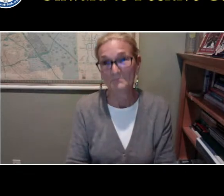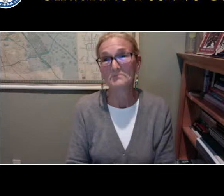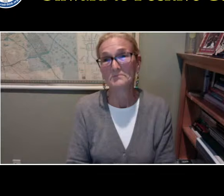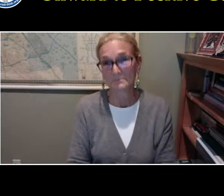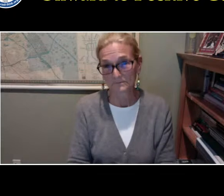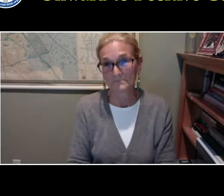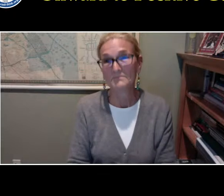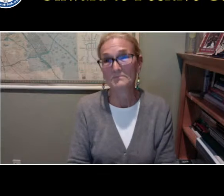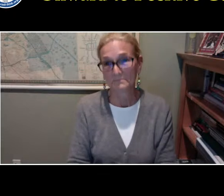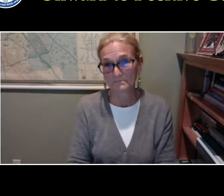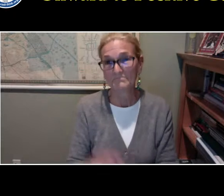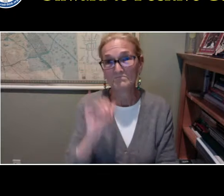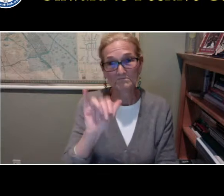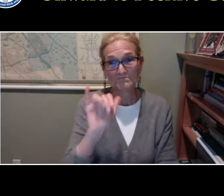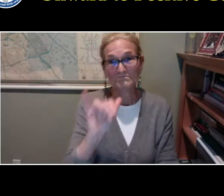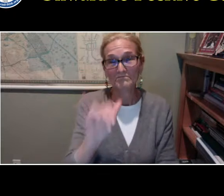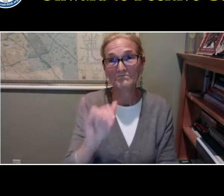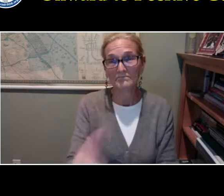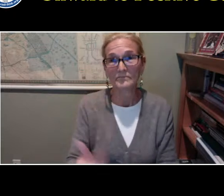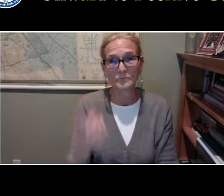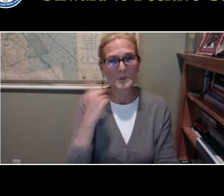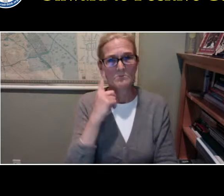services.